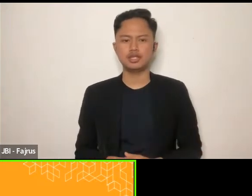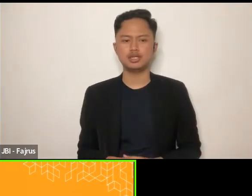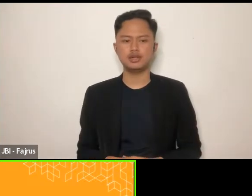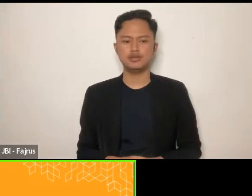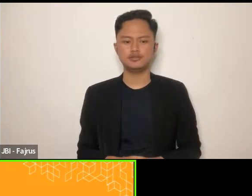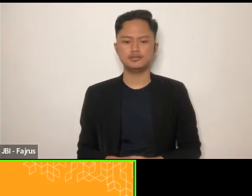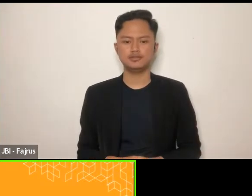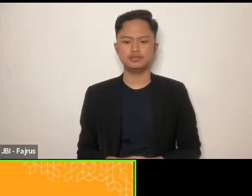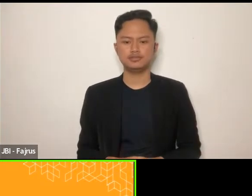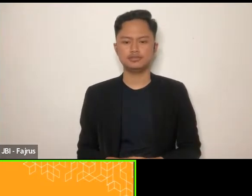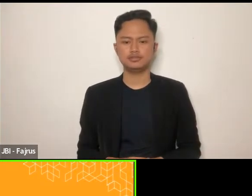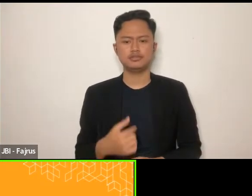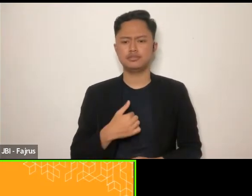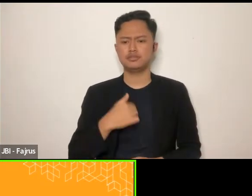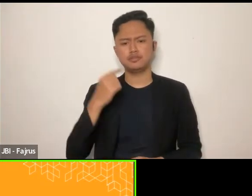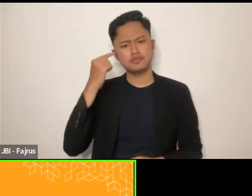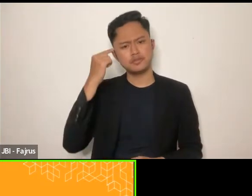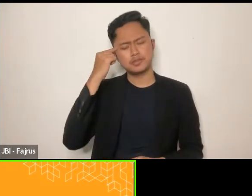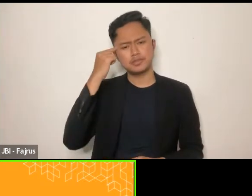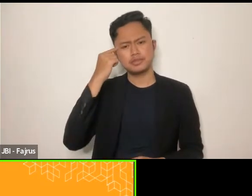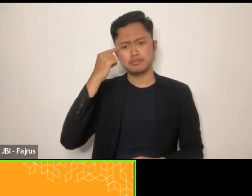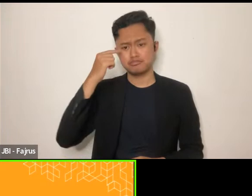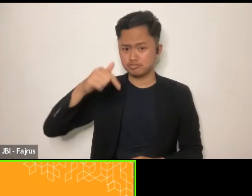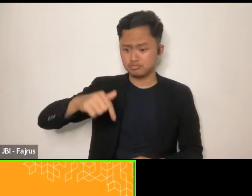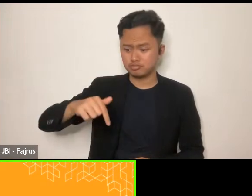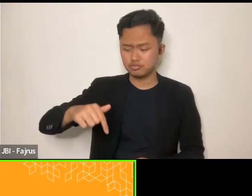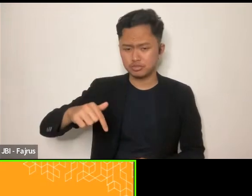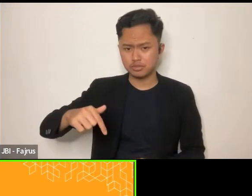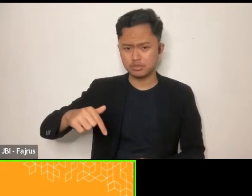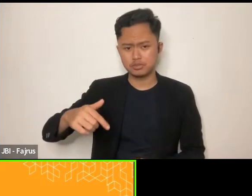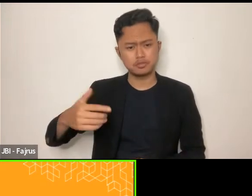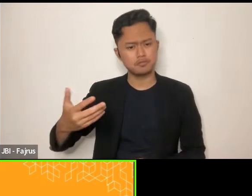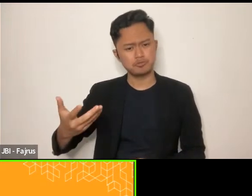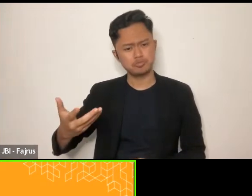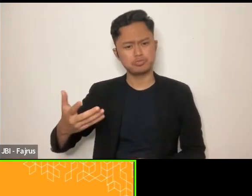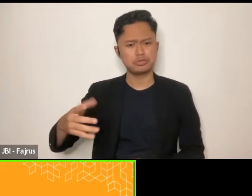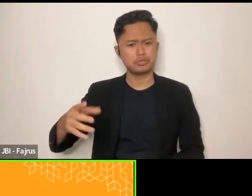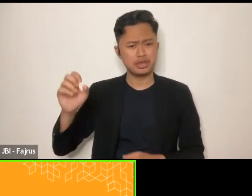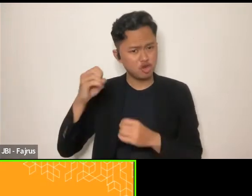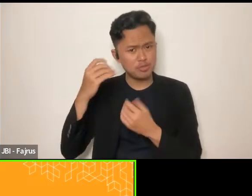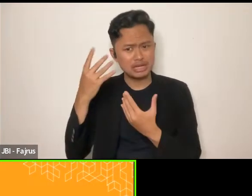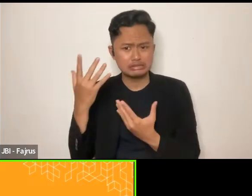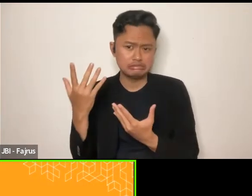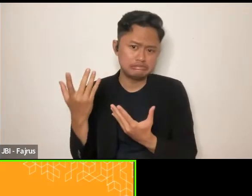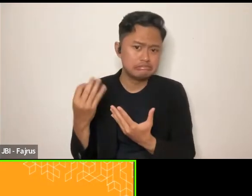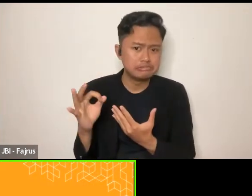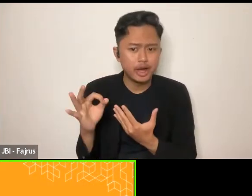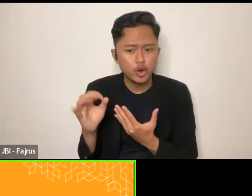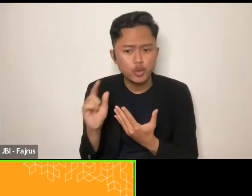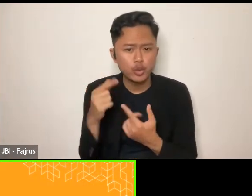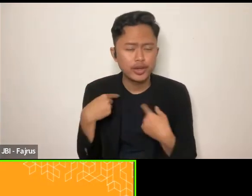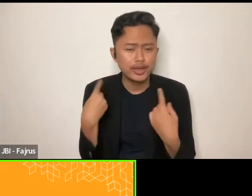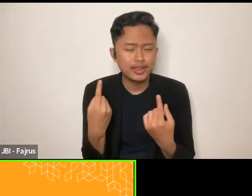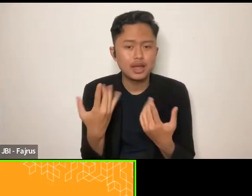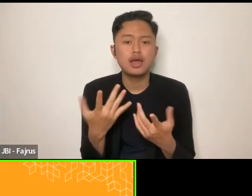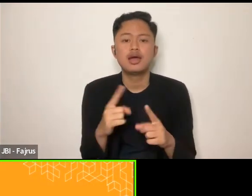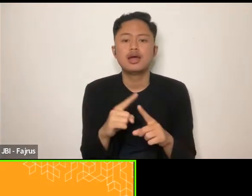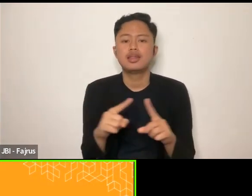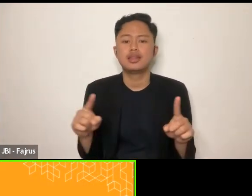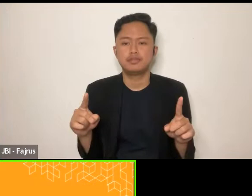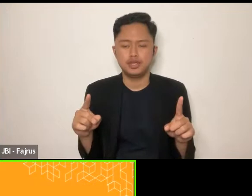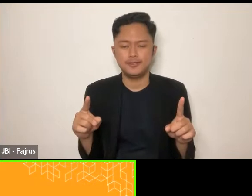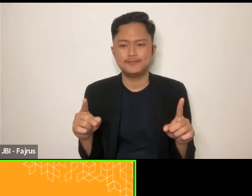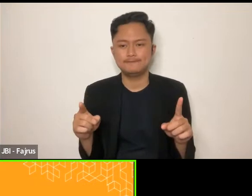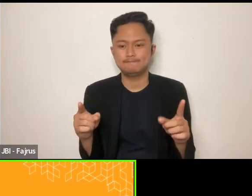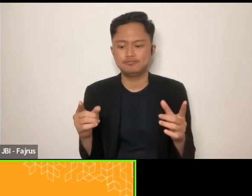So I guess this is alarming information for us, and I think